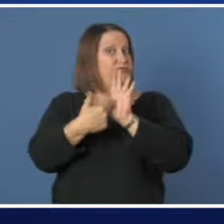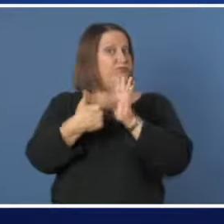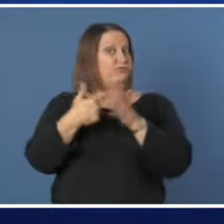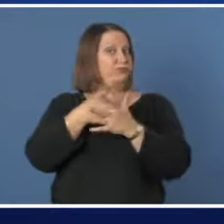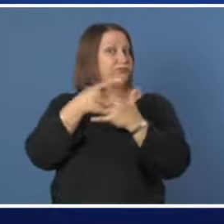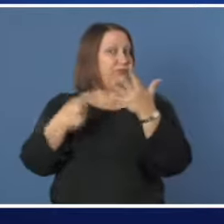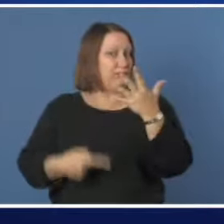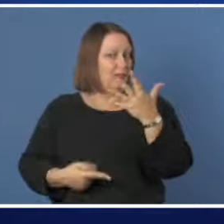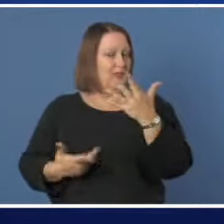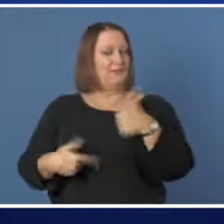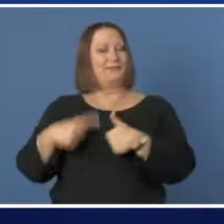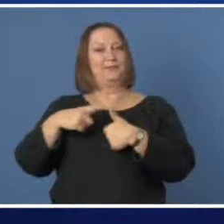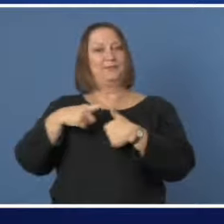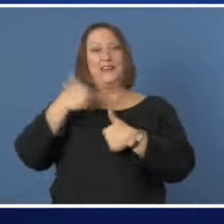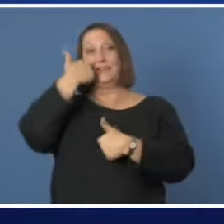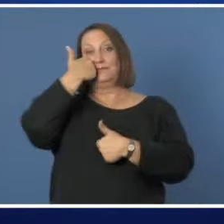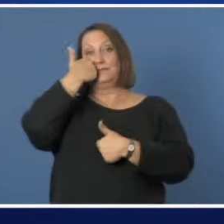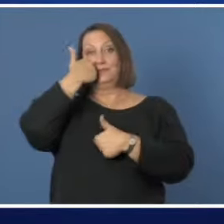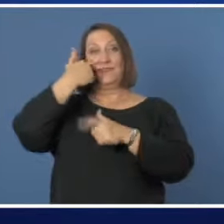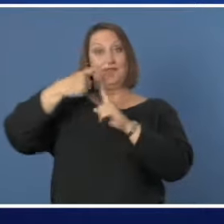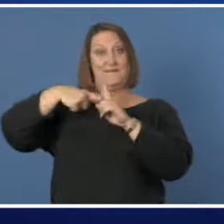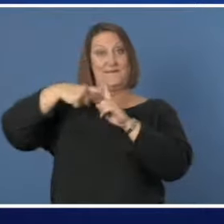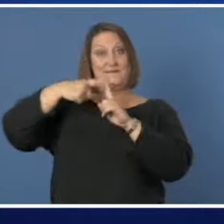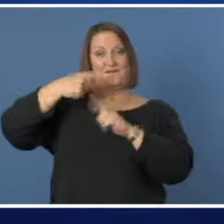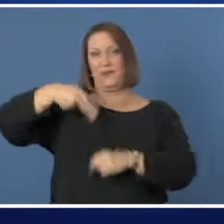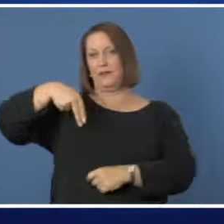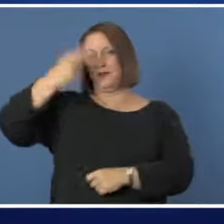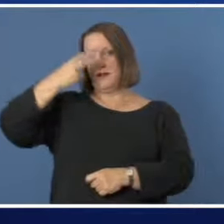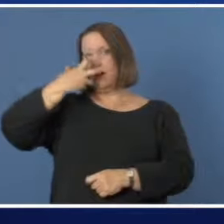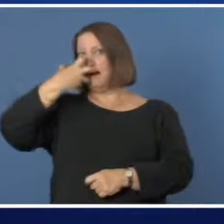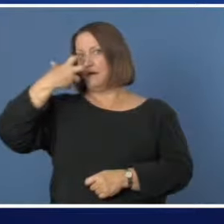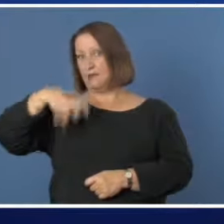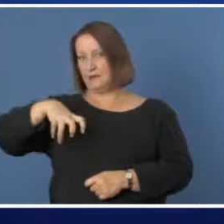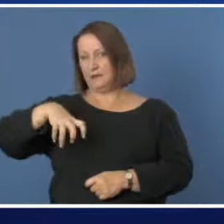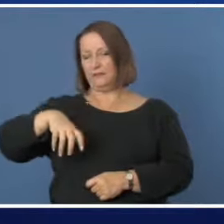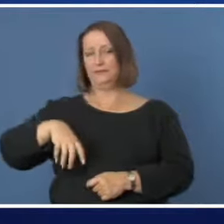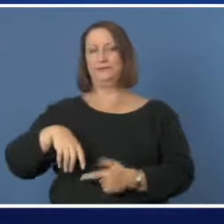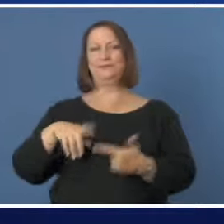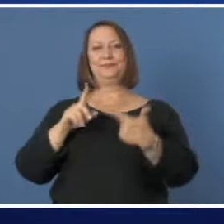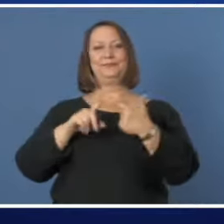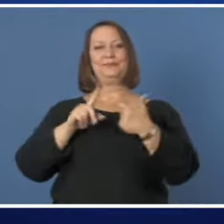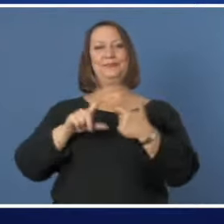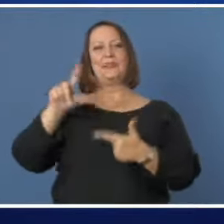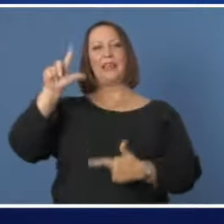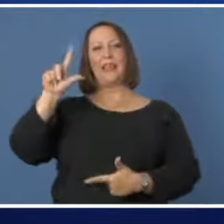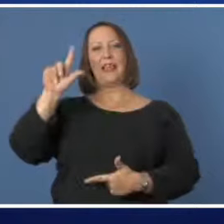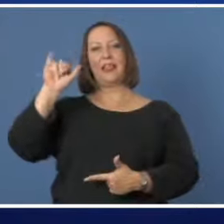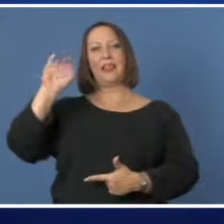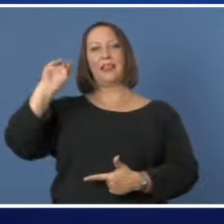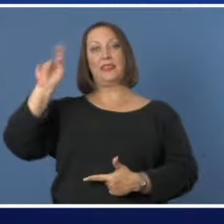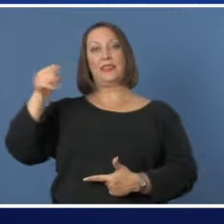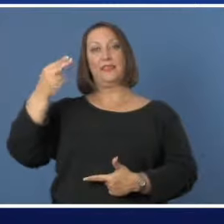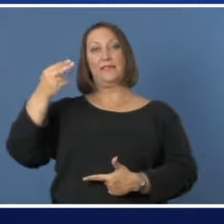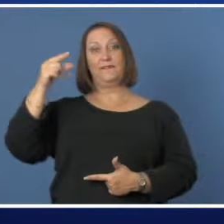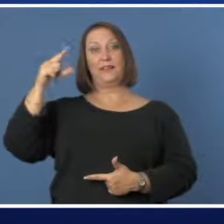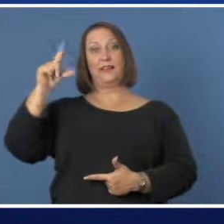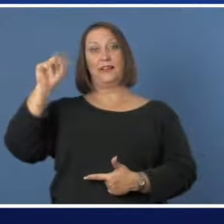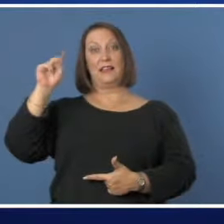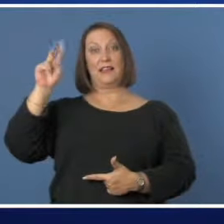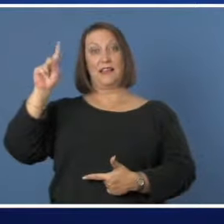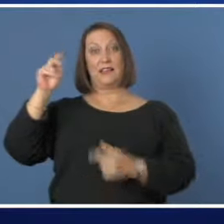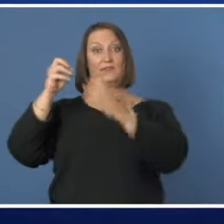Symptoms include high fever, smooth, painful lymph